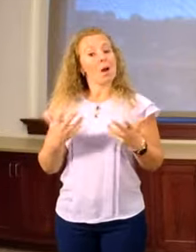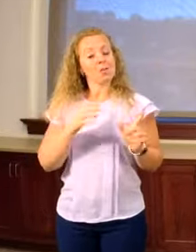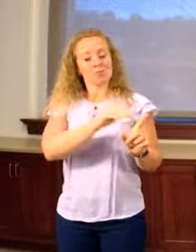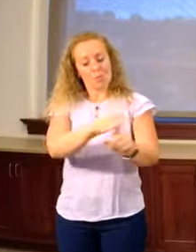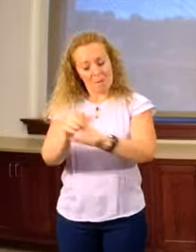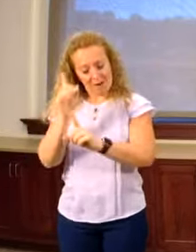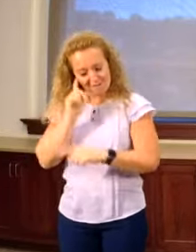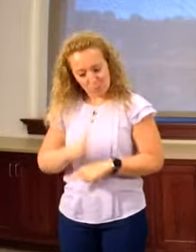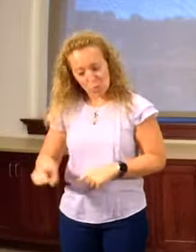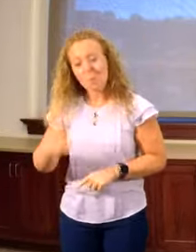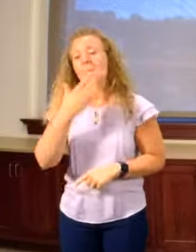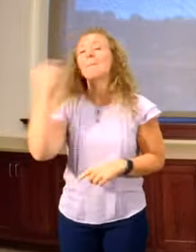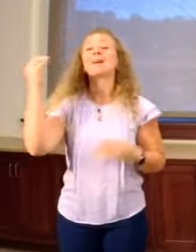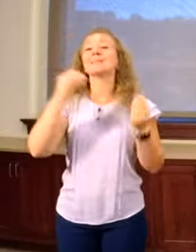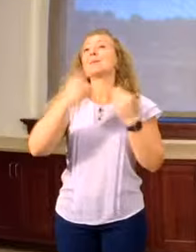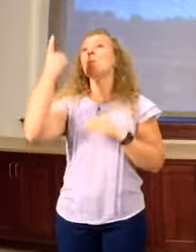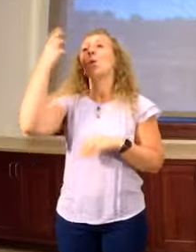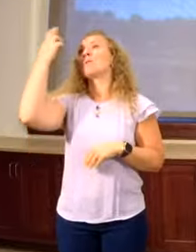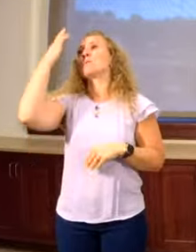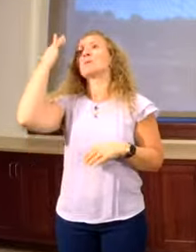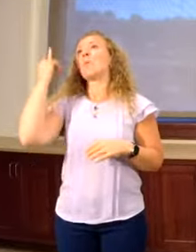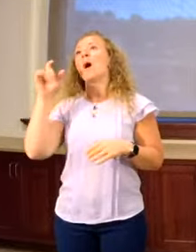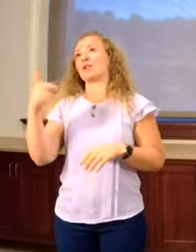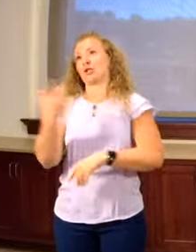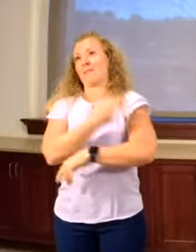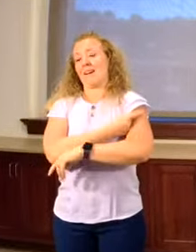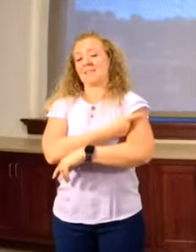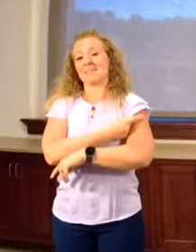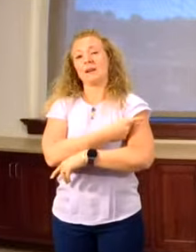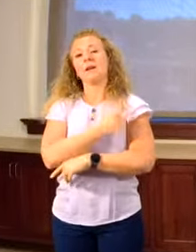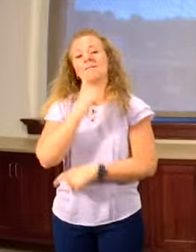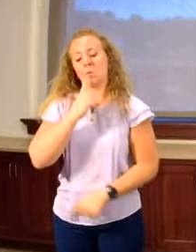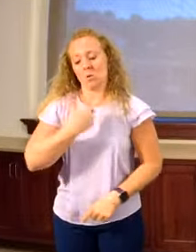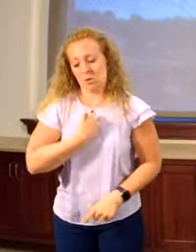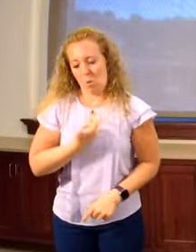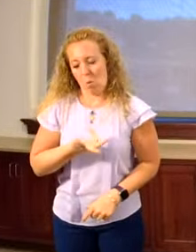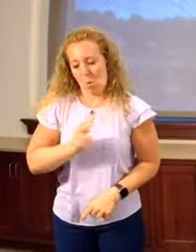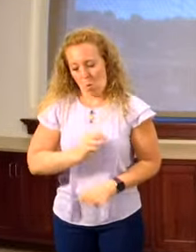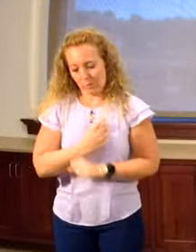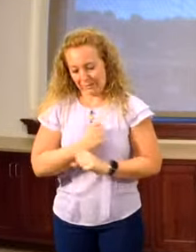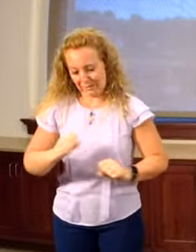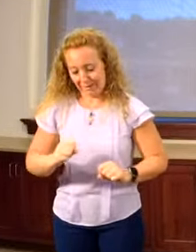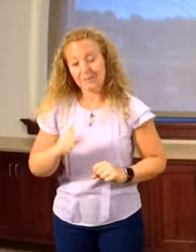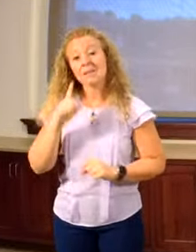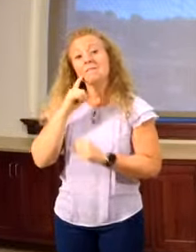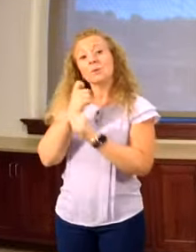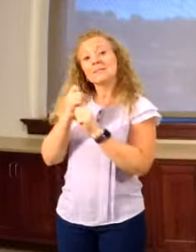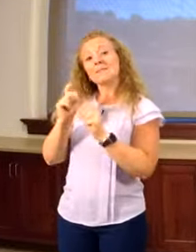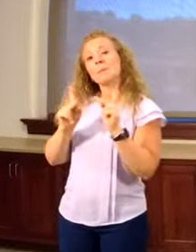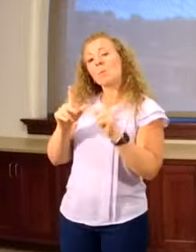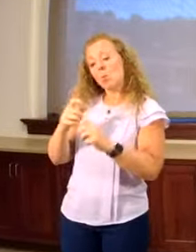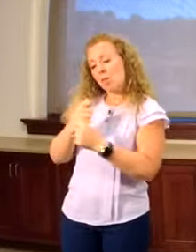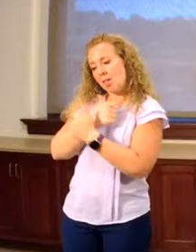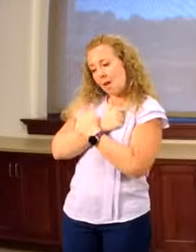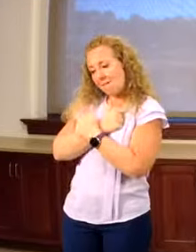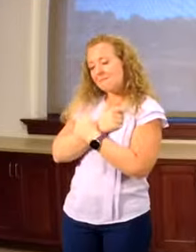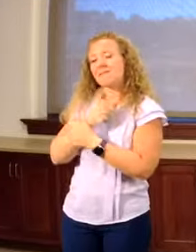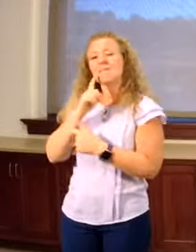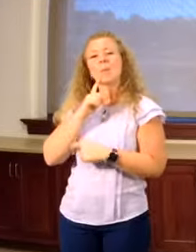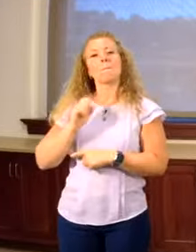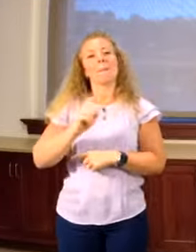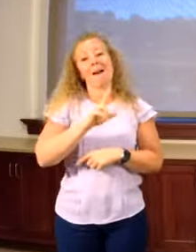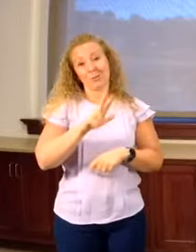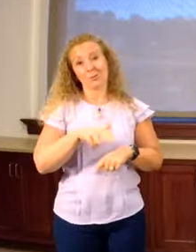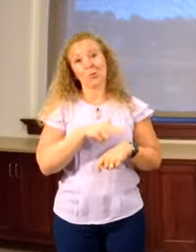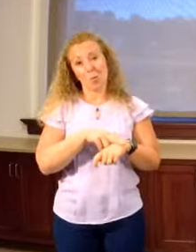reminder of the best incentives to get vaccinated. For your own safety, for your loved one's safety, for a return to